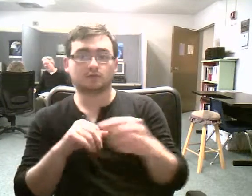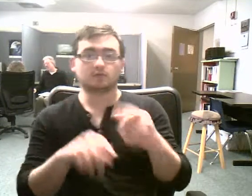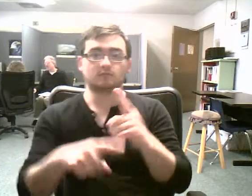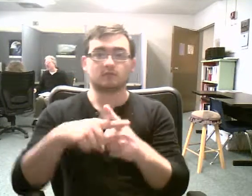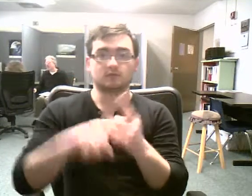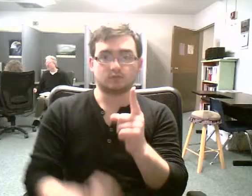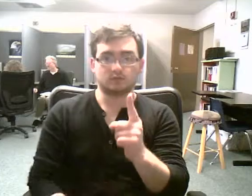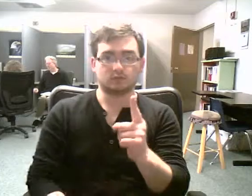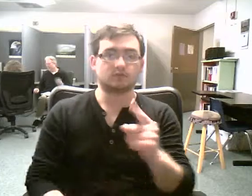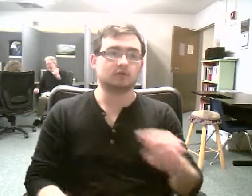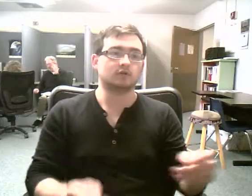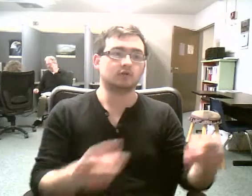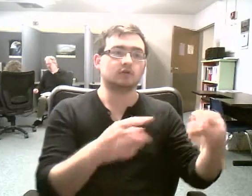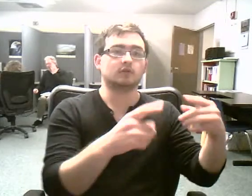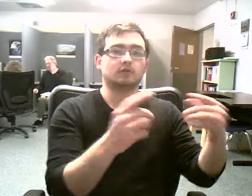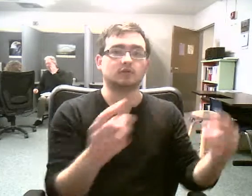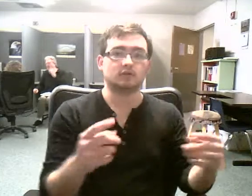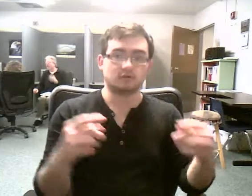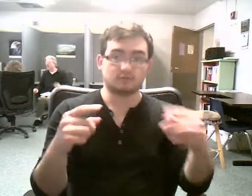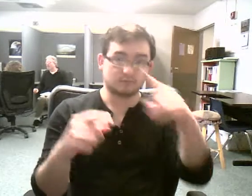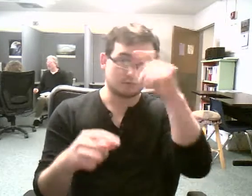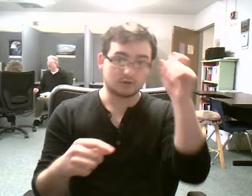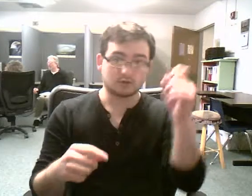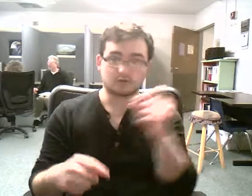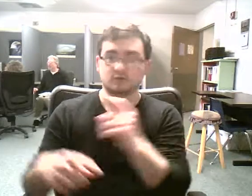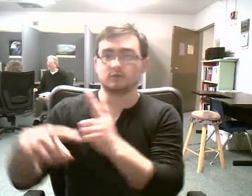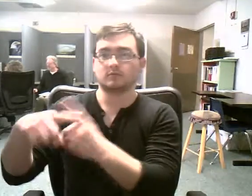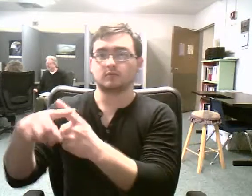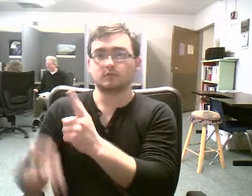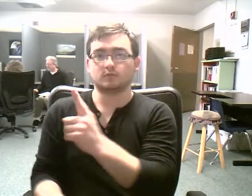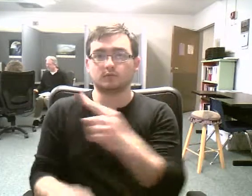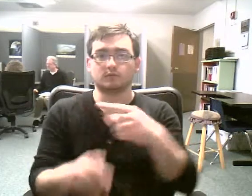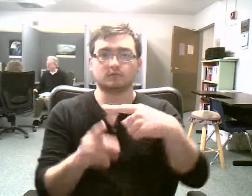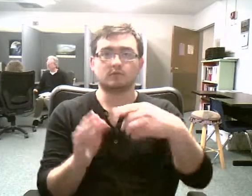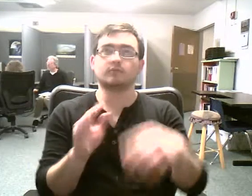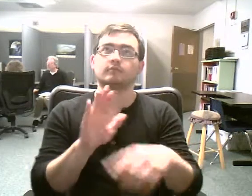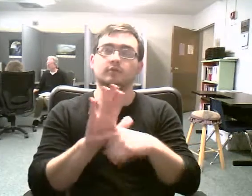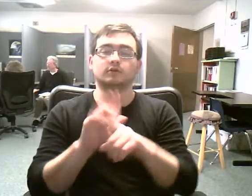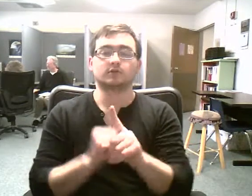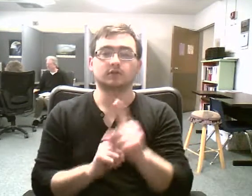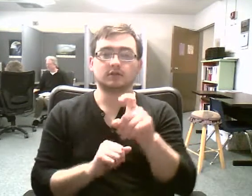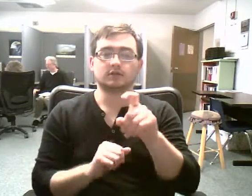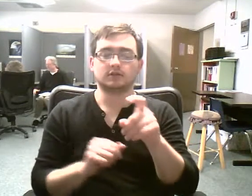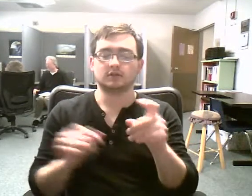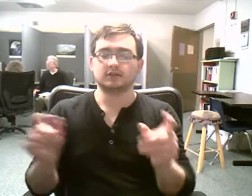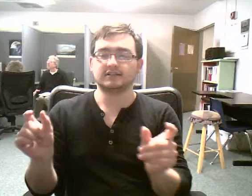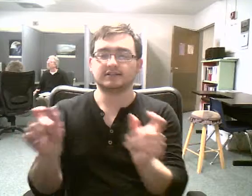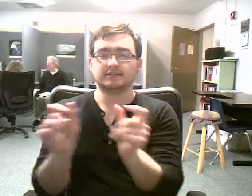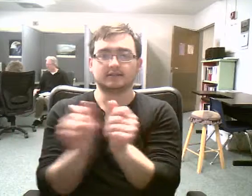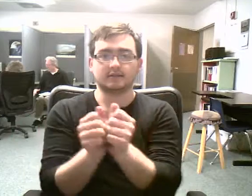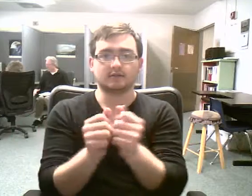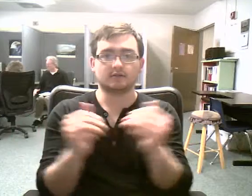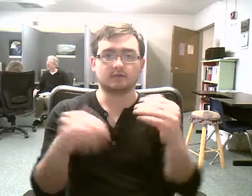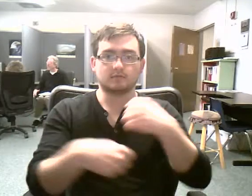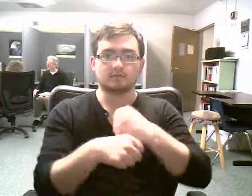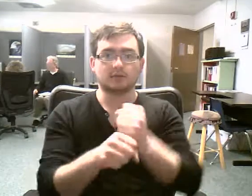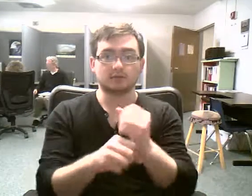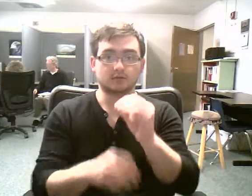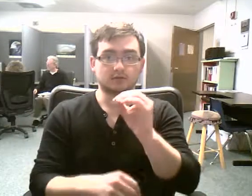crystal potassium is +1 and chlorine is a -1. In order to balance the chlorines on both sides, since chlorine is diatomic, I